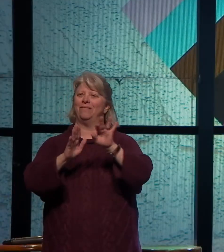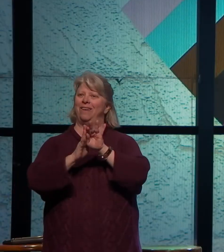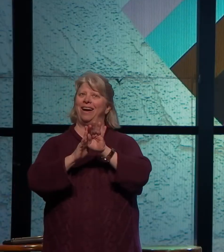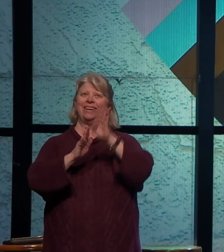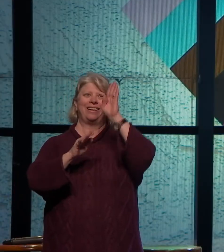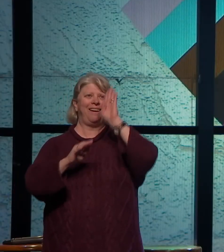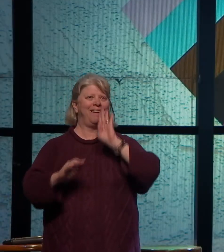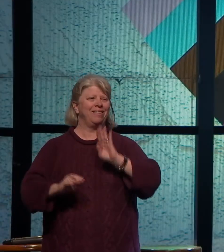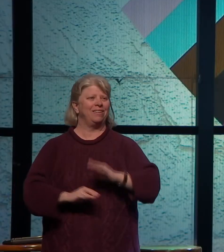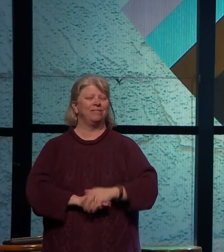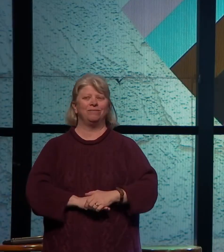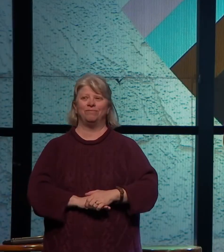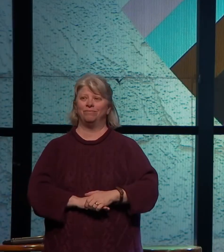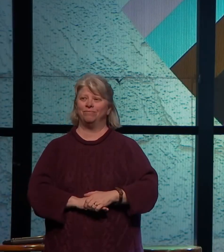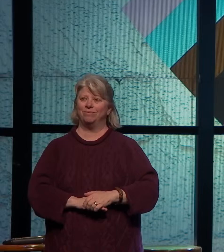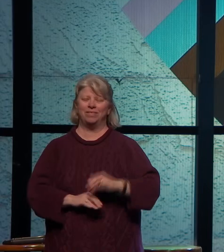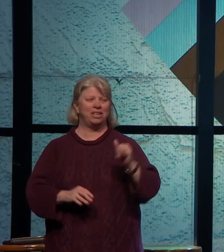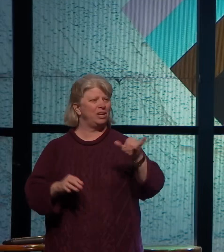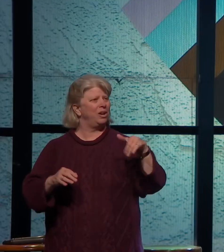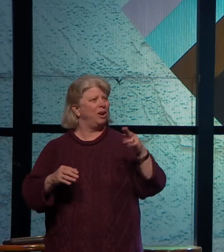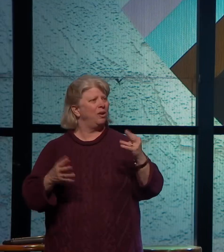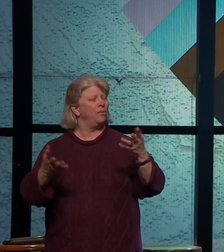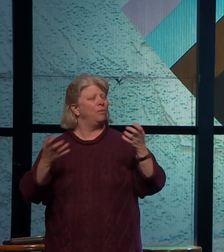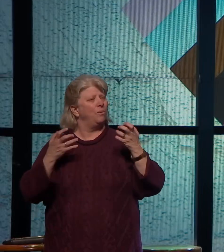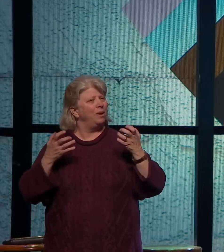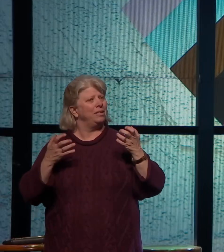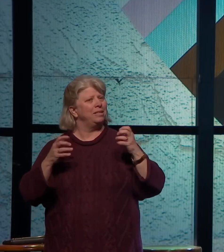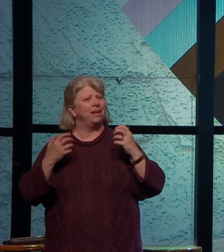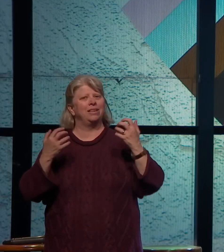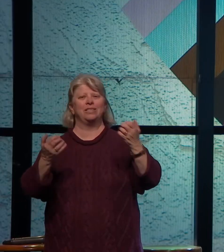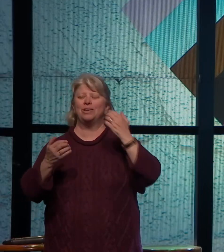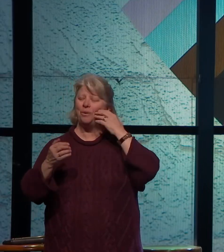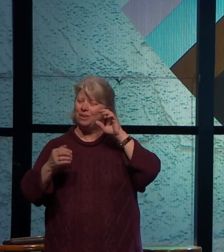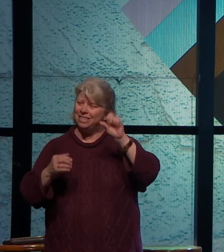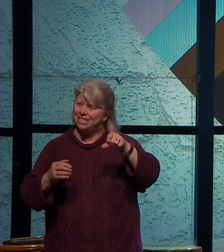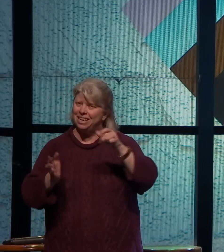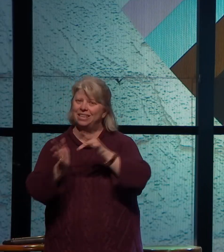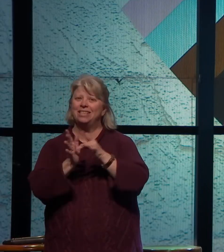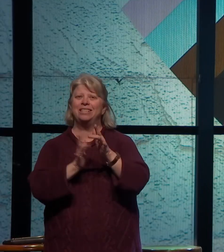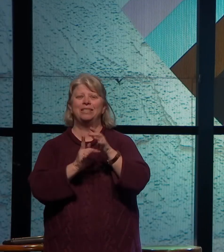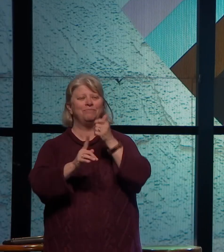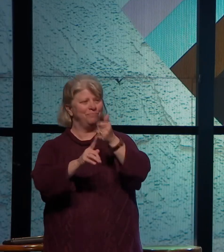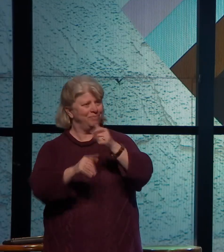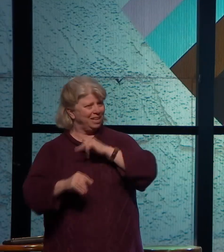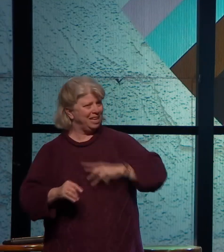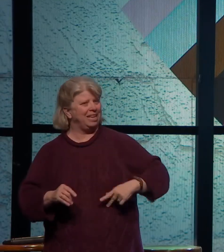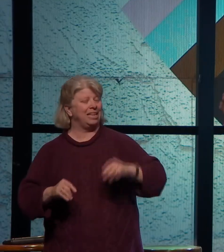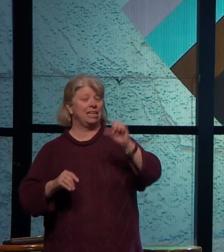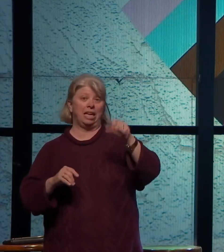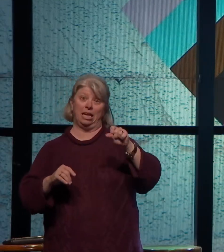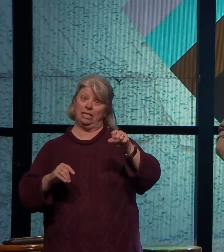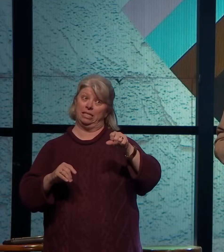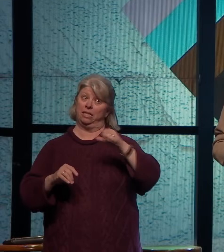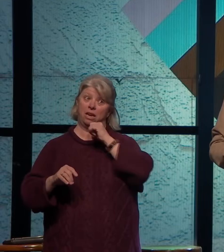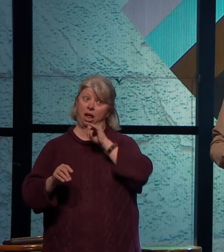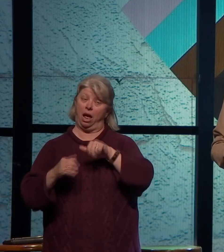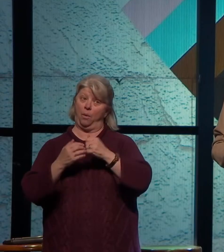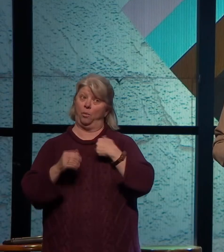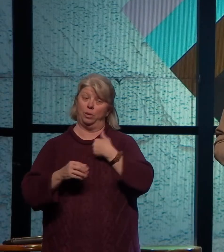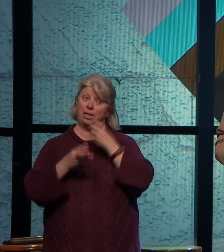divinity. Like John wants his audience to know that yes, Jesus is a king, but not the way that we